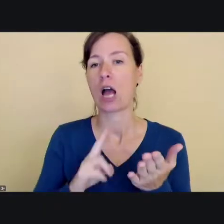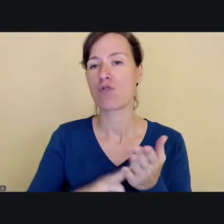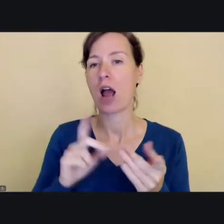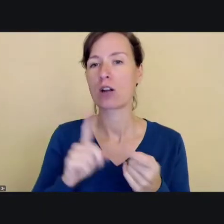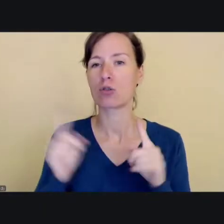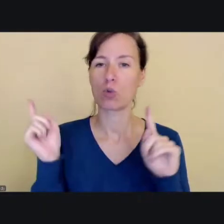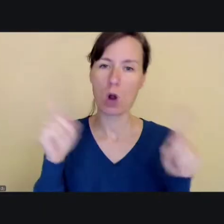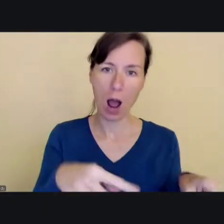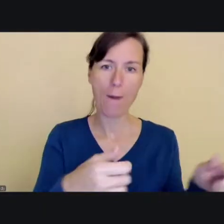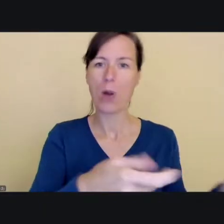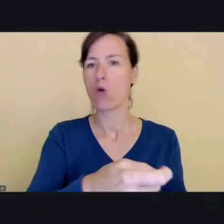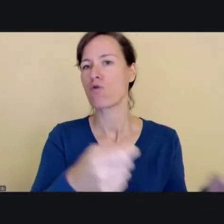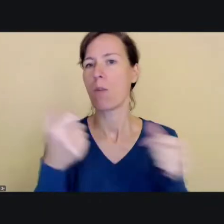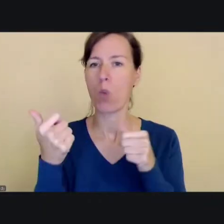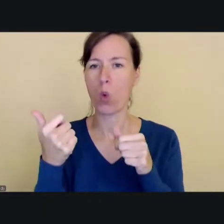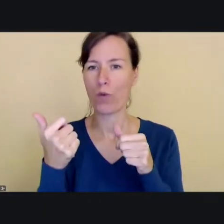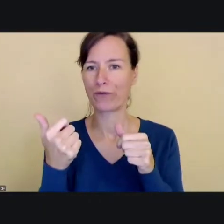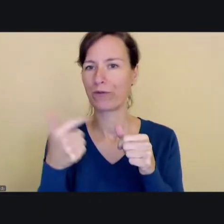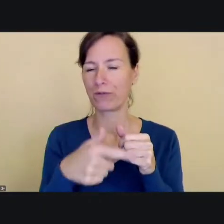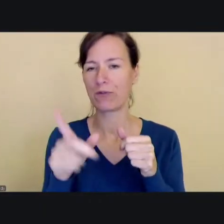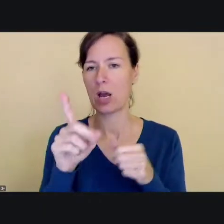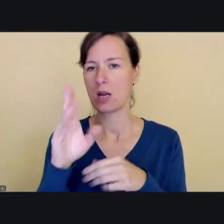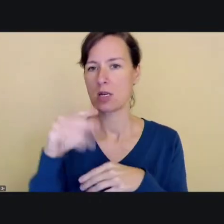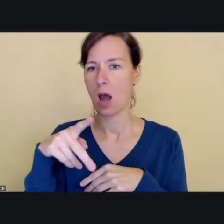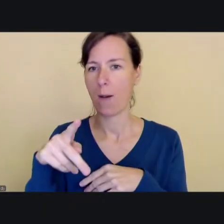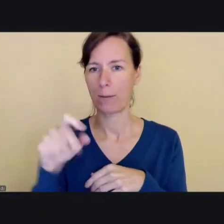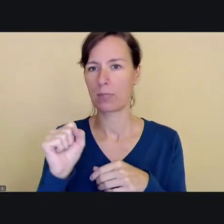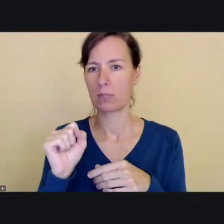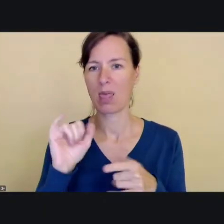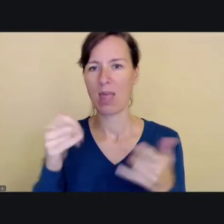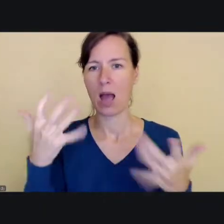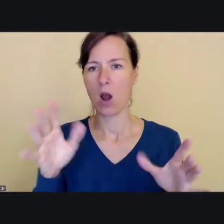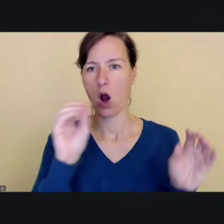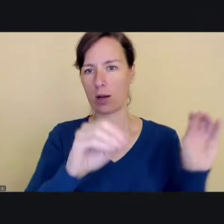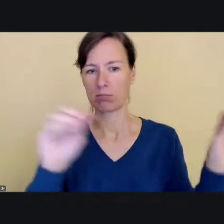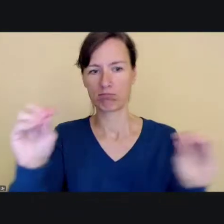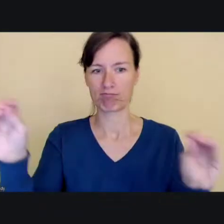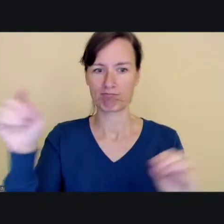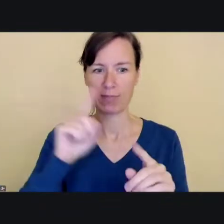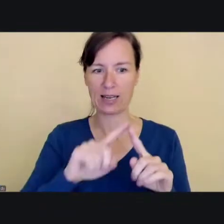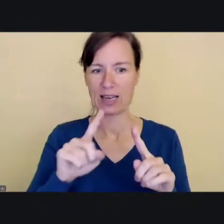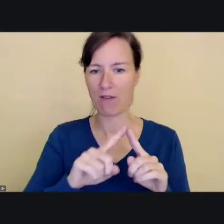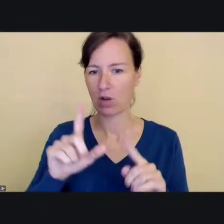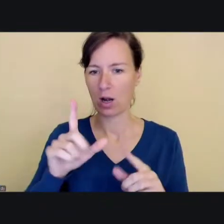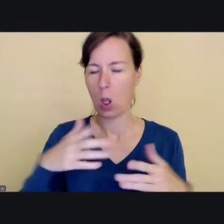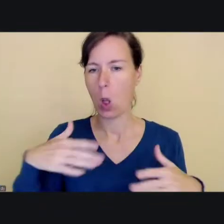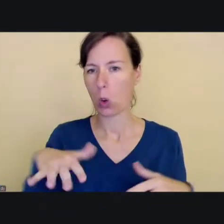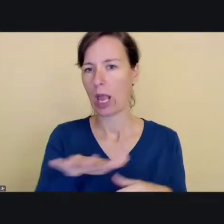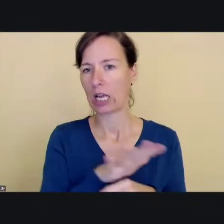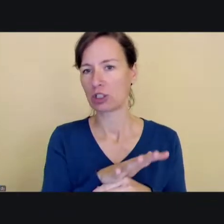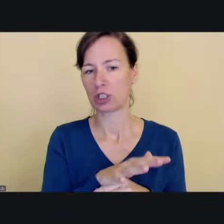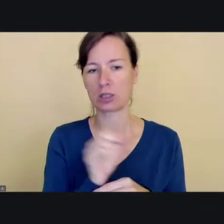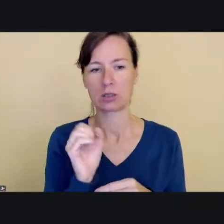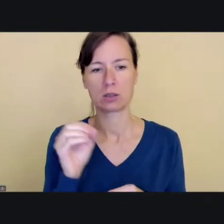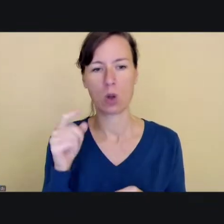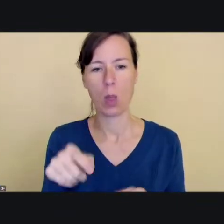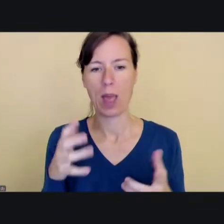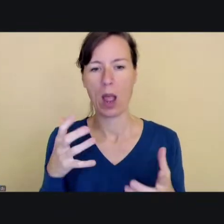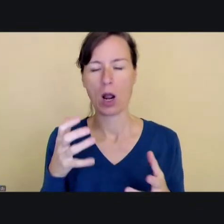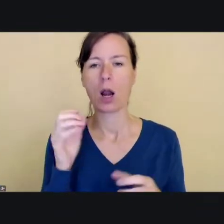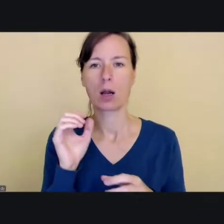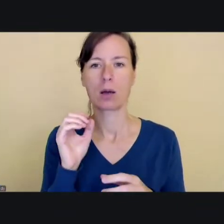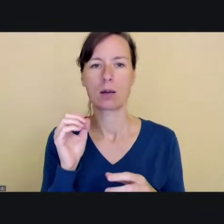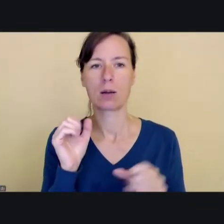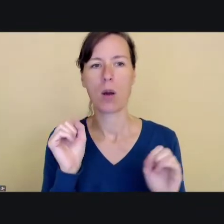there in about 8 or 9 different locations. So now they're working with the town on, they're going to provide a fence along